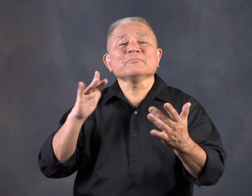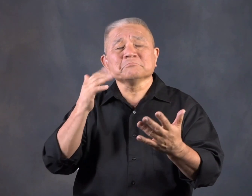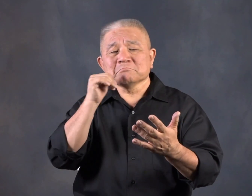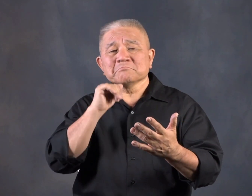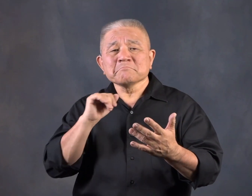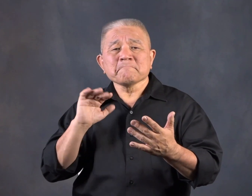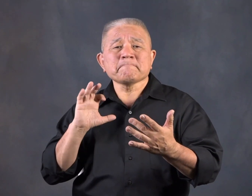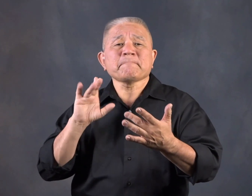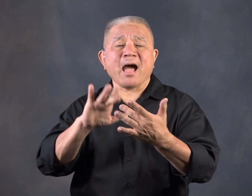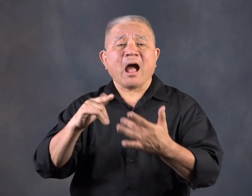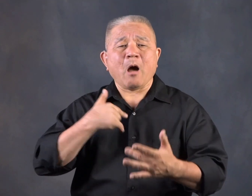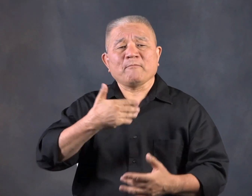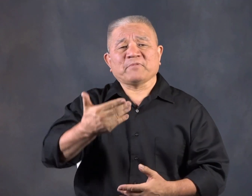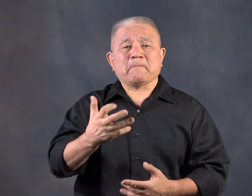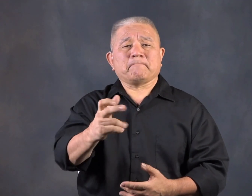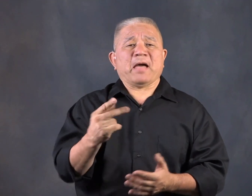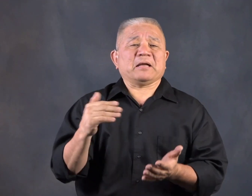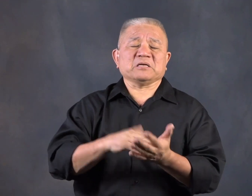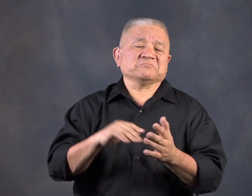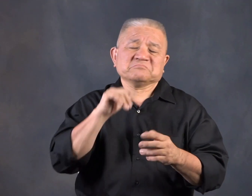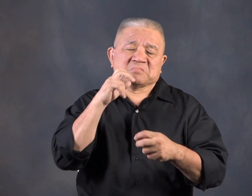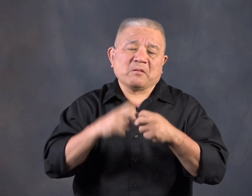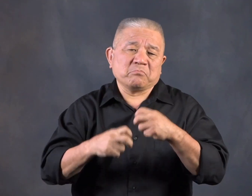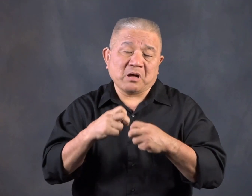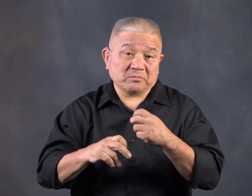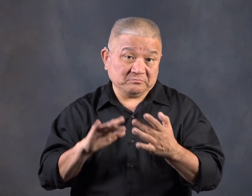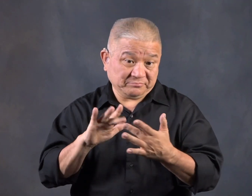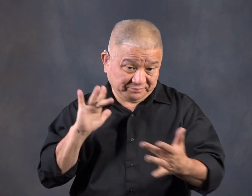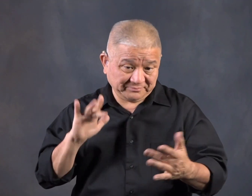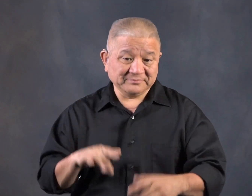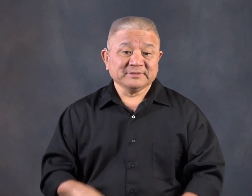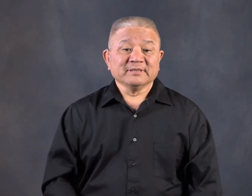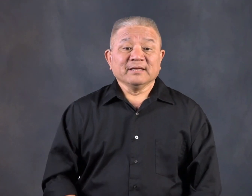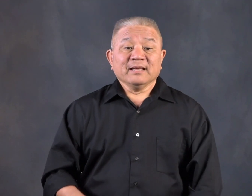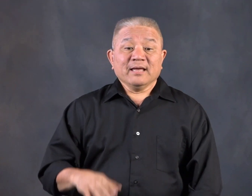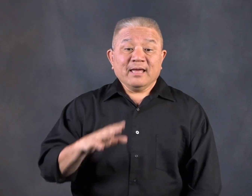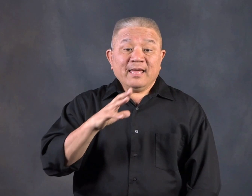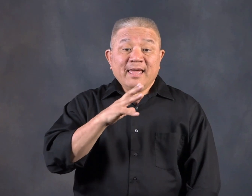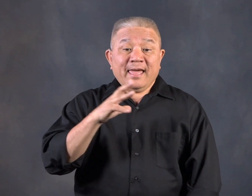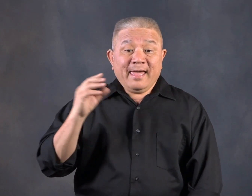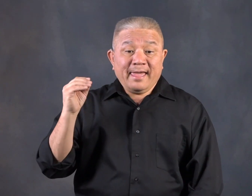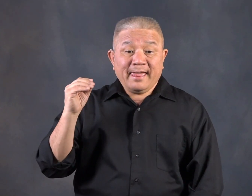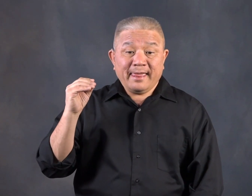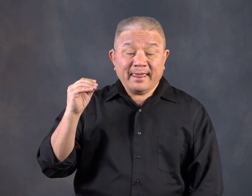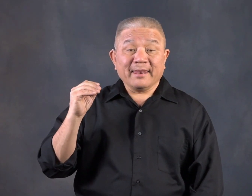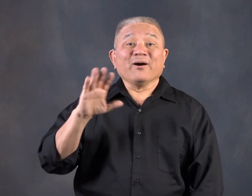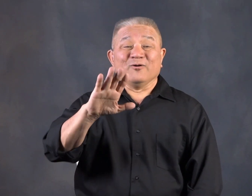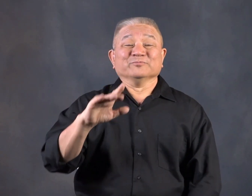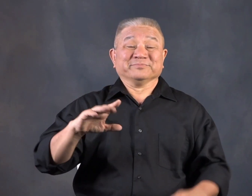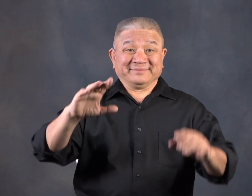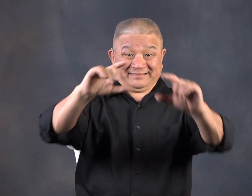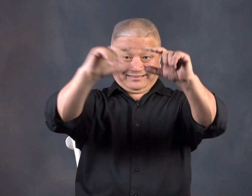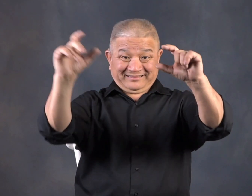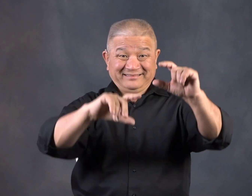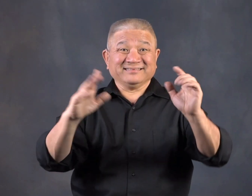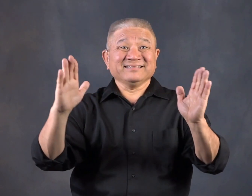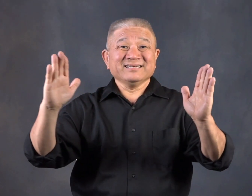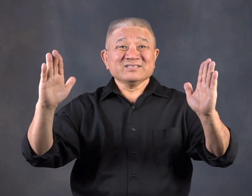to make sure it's easy to watch. If you lose connection on the internet, don't worry, just click on the link again and I'll invite you back into the